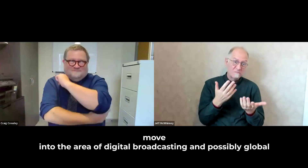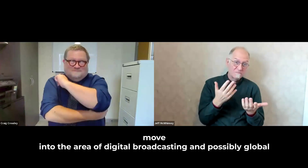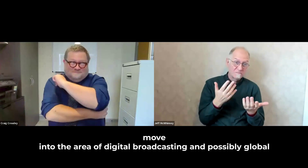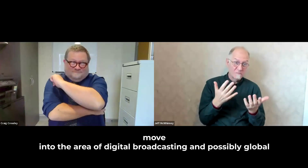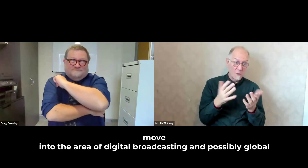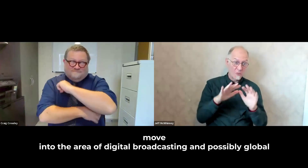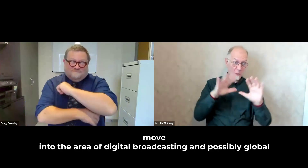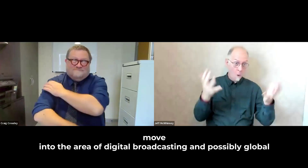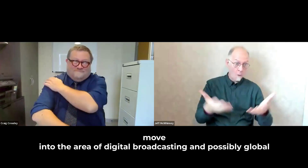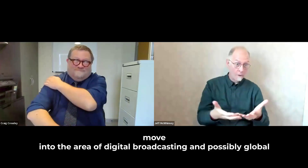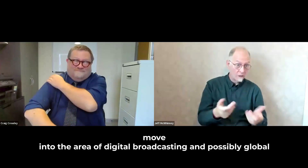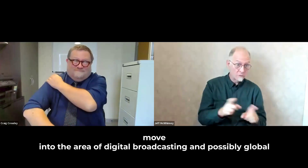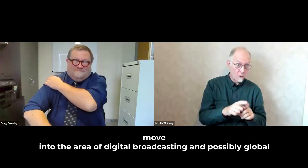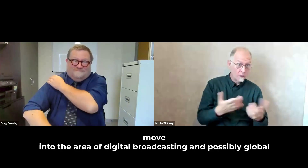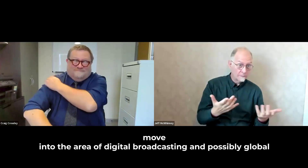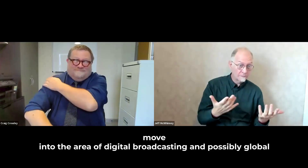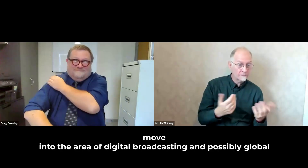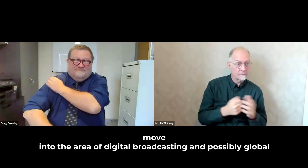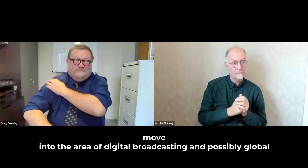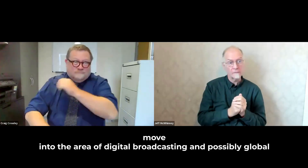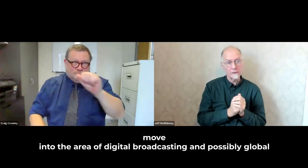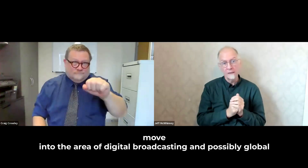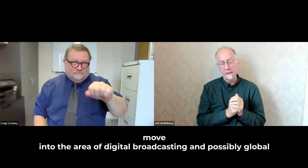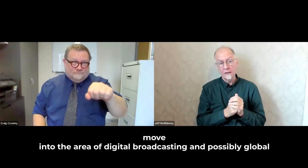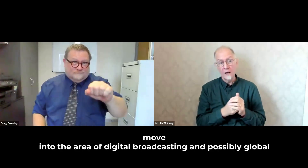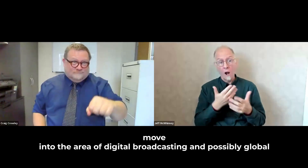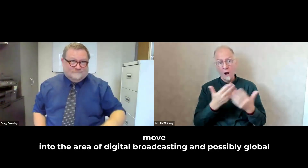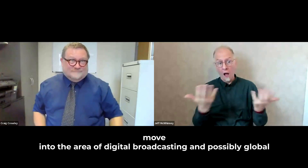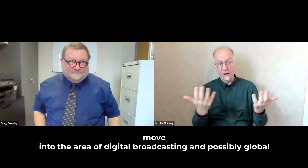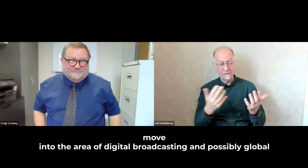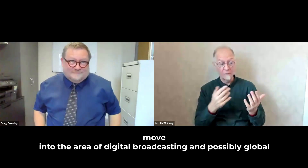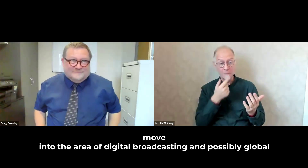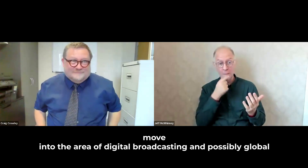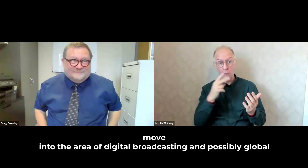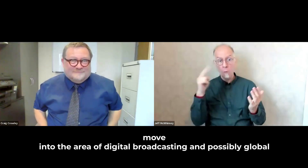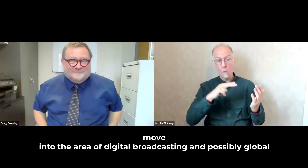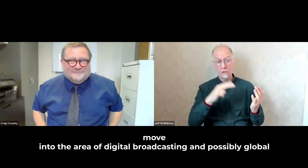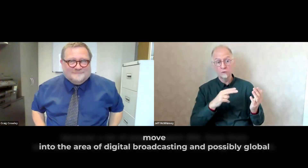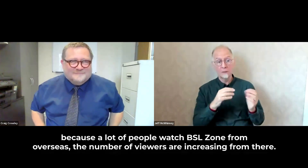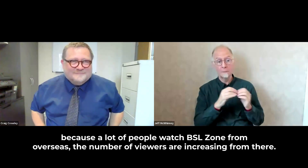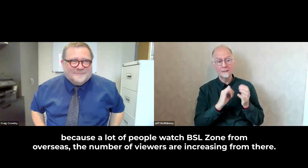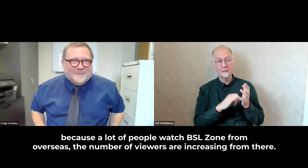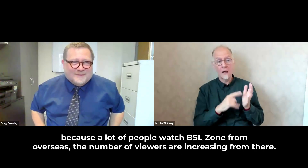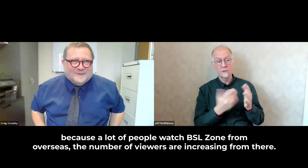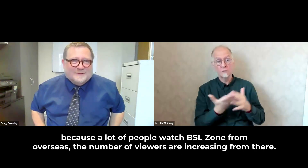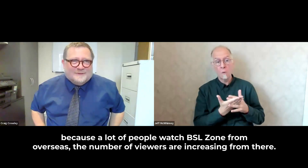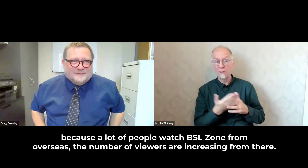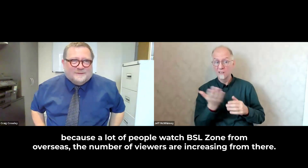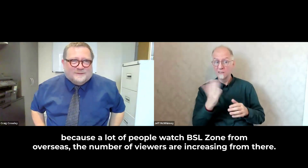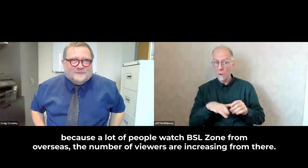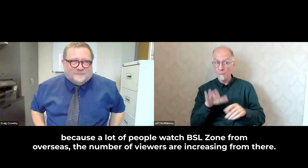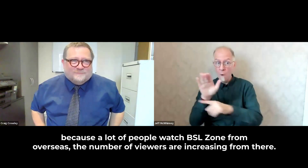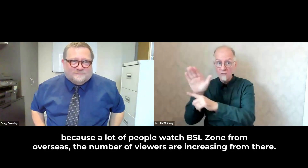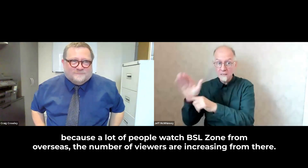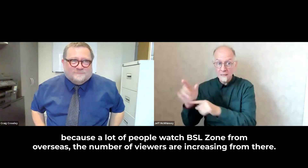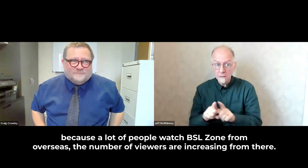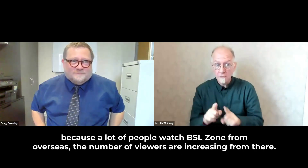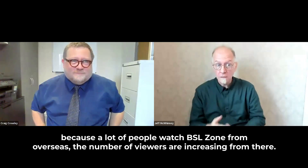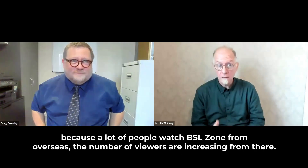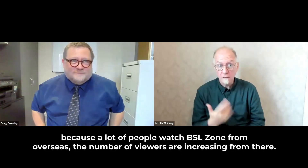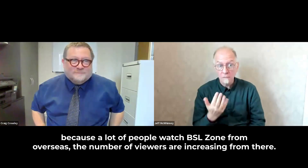the area of digital broadcasting and possibly global. Because a lot of